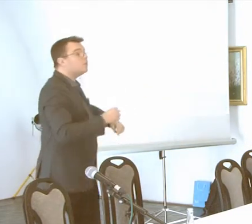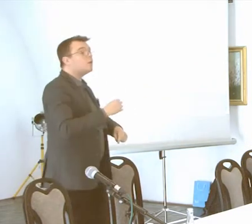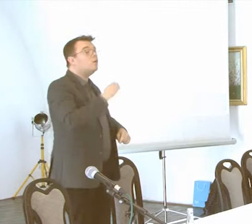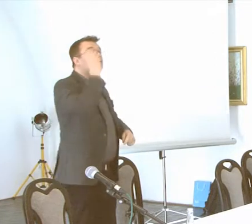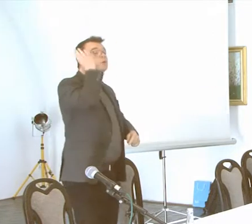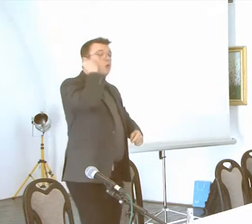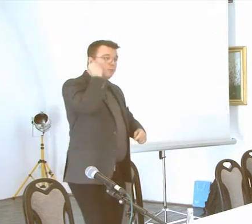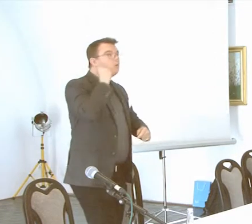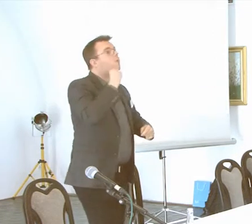psychiatric treatment.